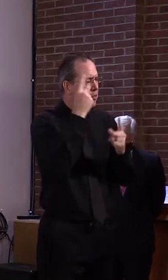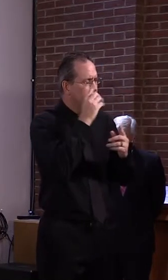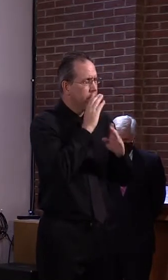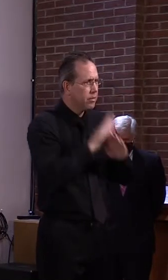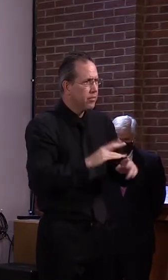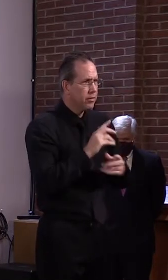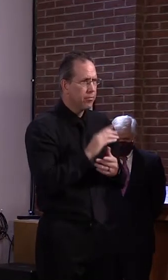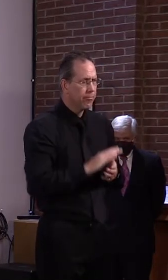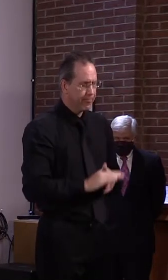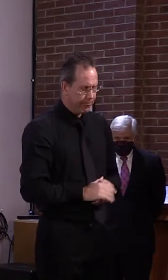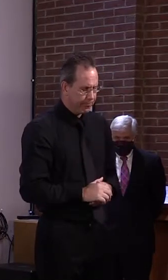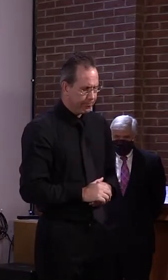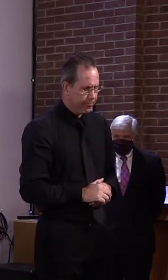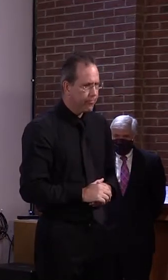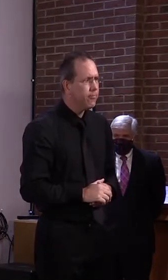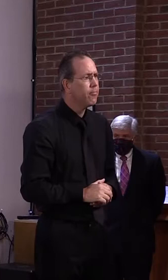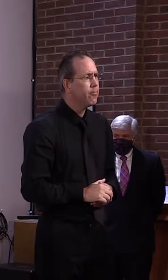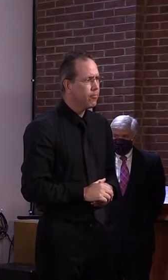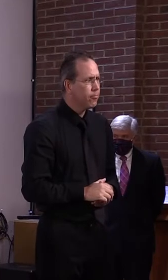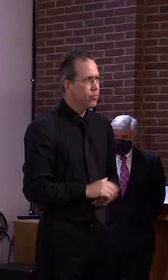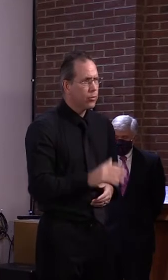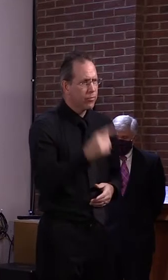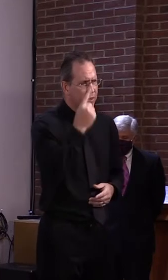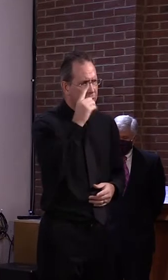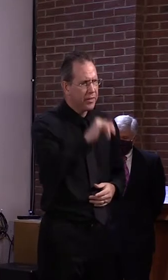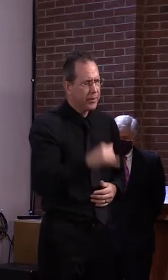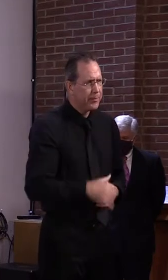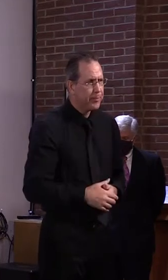Sure. And thank you.